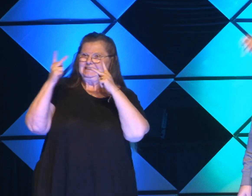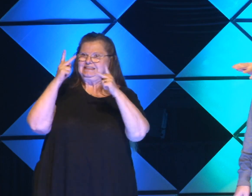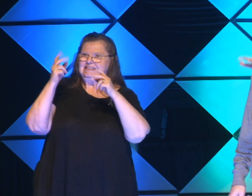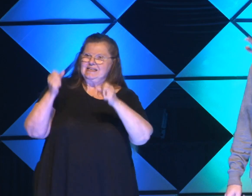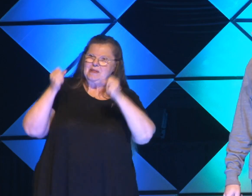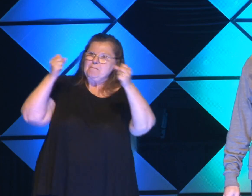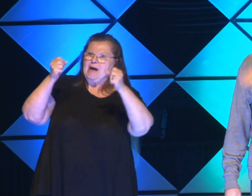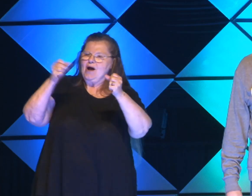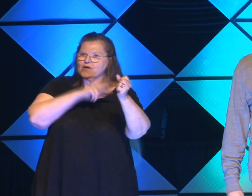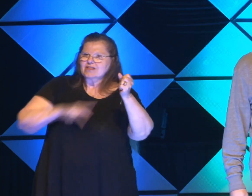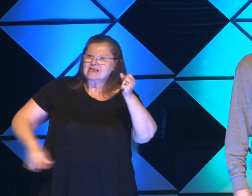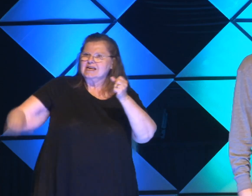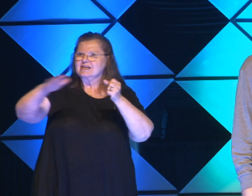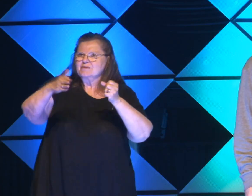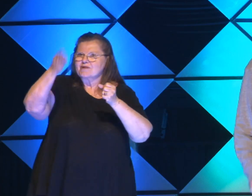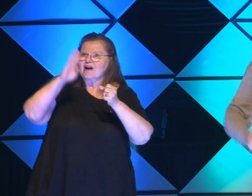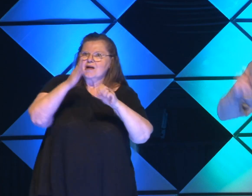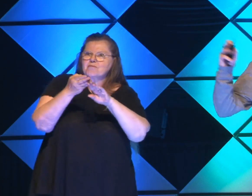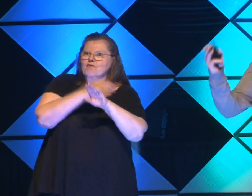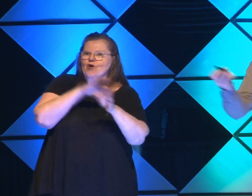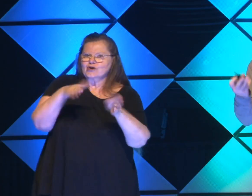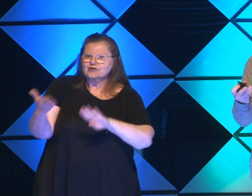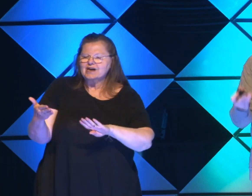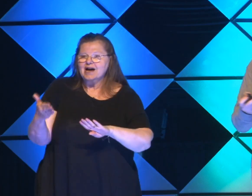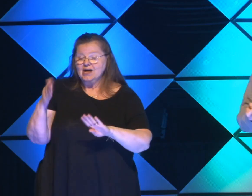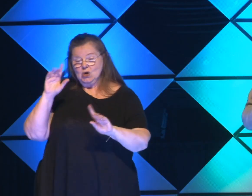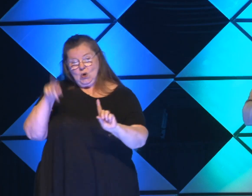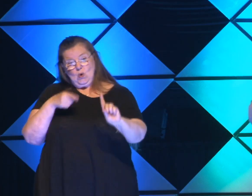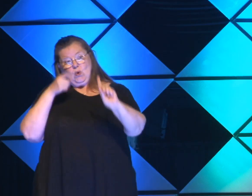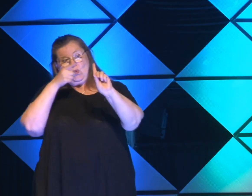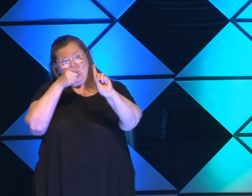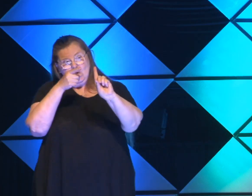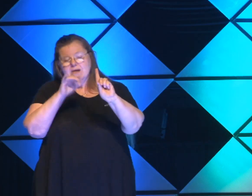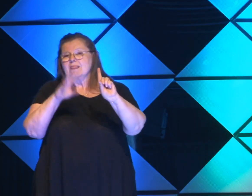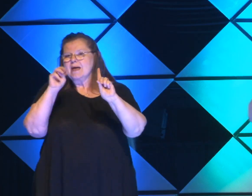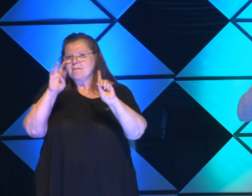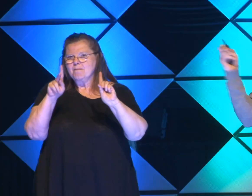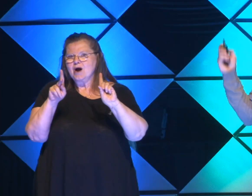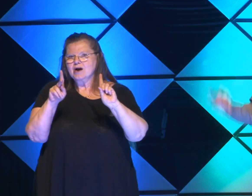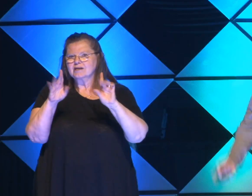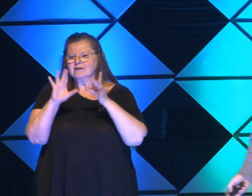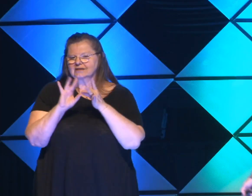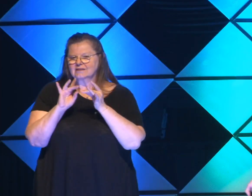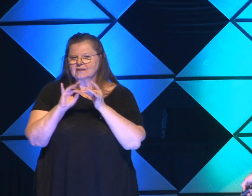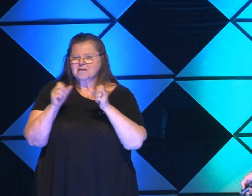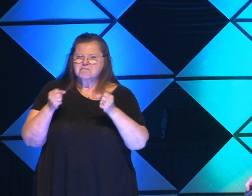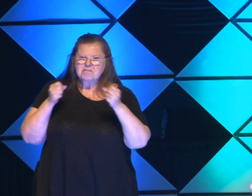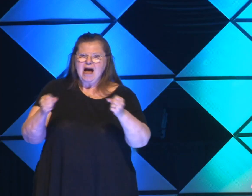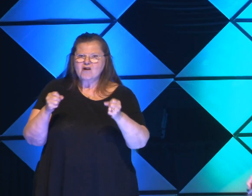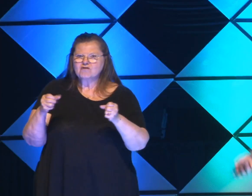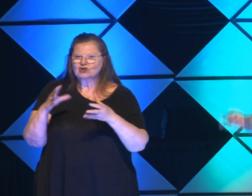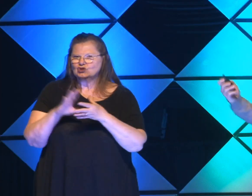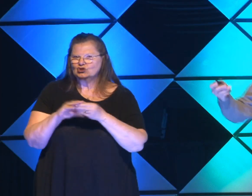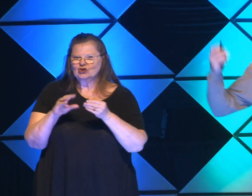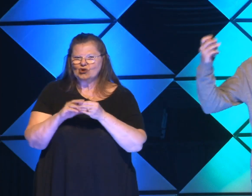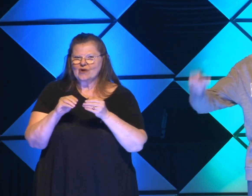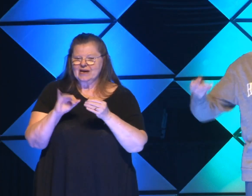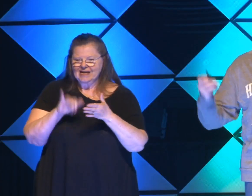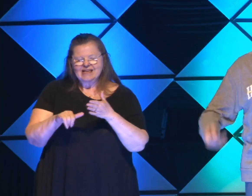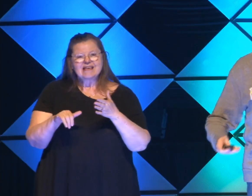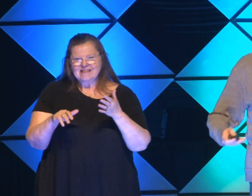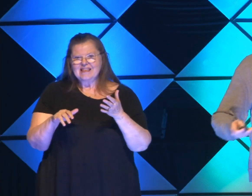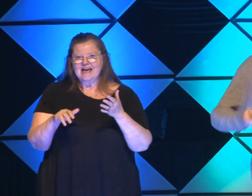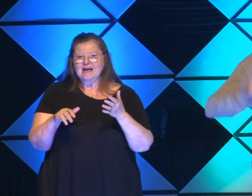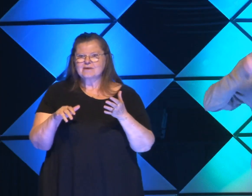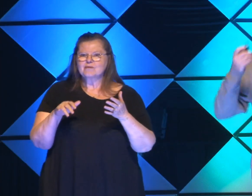God before you die. And it's at that point that Mark tells this really powerful story that is meant to help